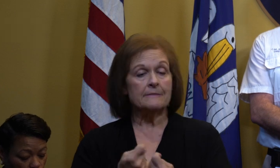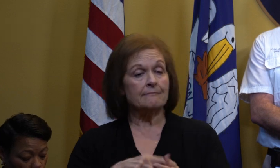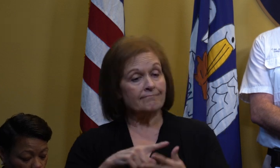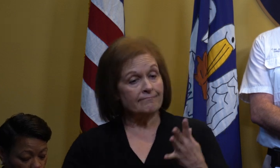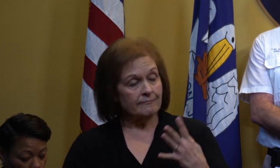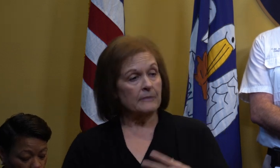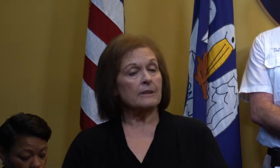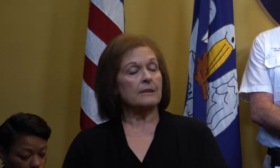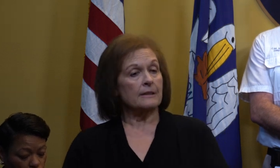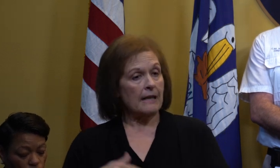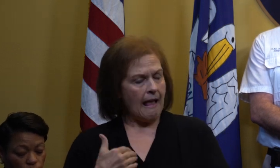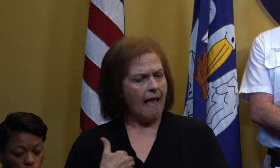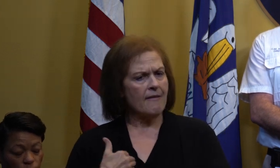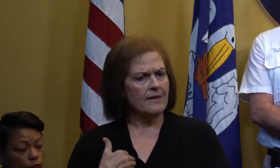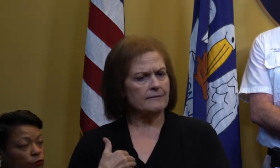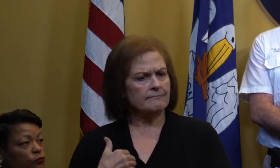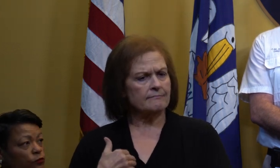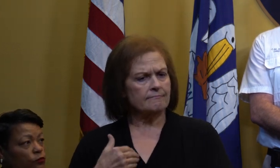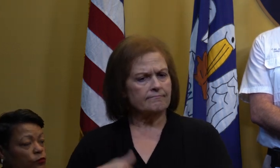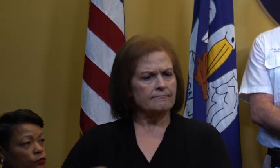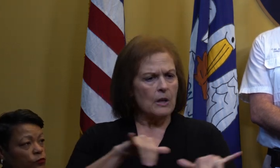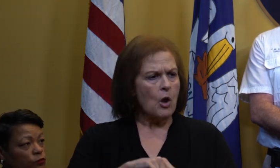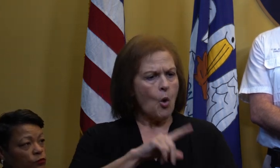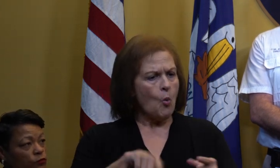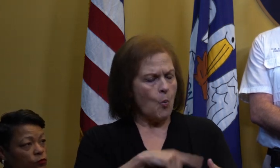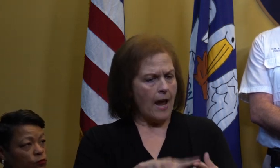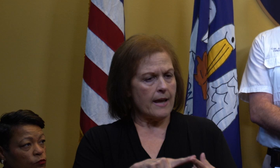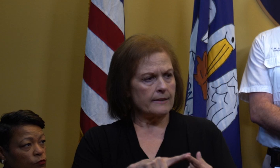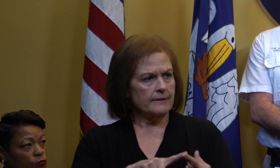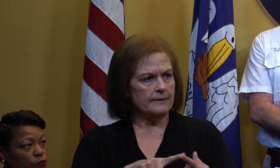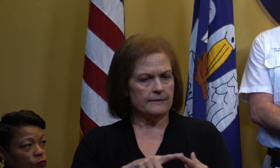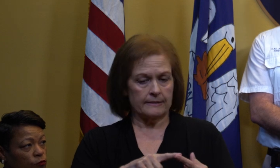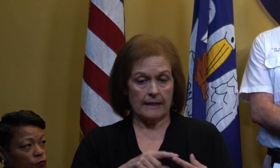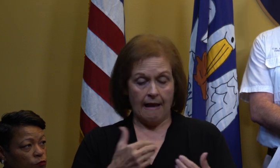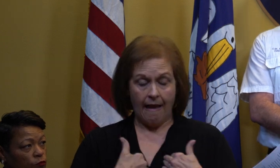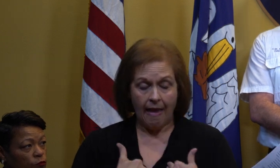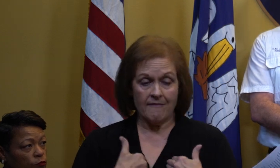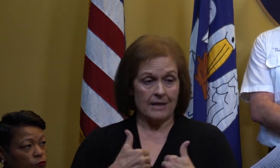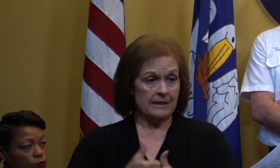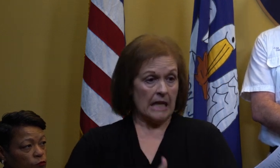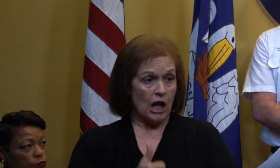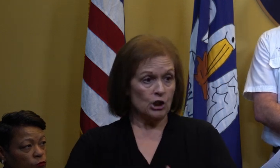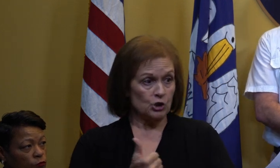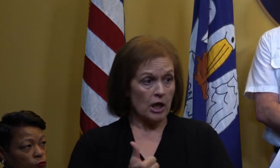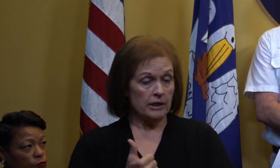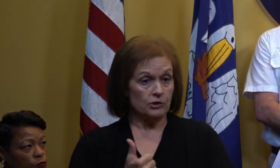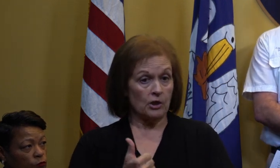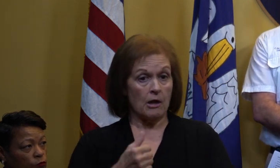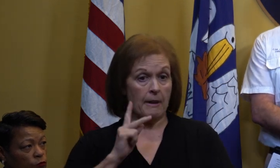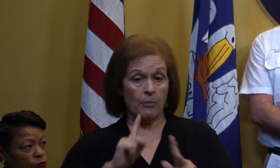there's a characteristic trait, and that is when others run from harm and danger, we run to